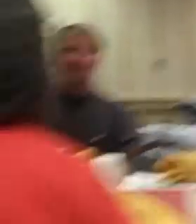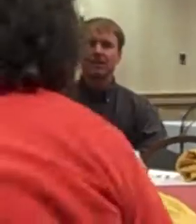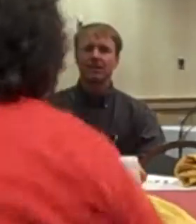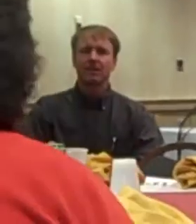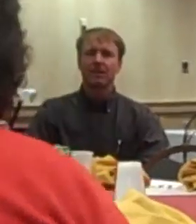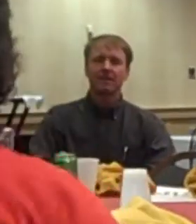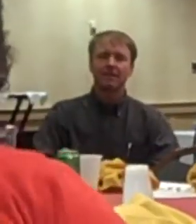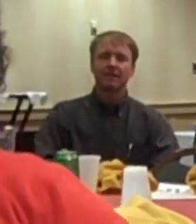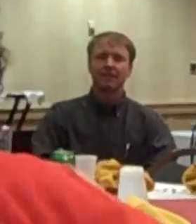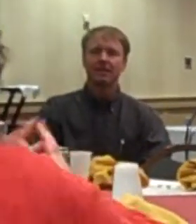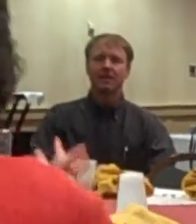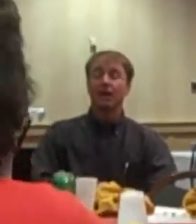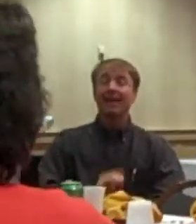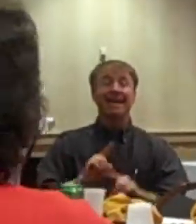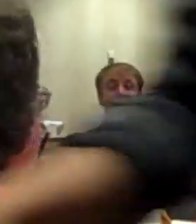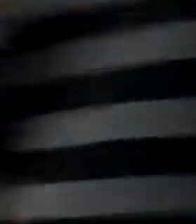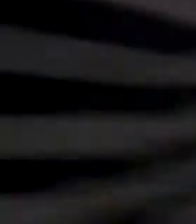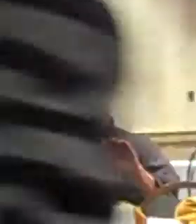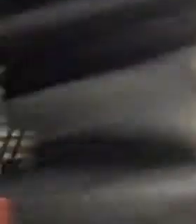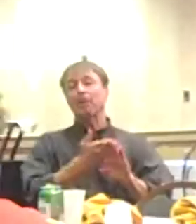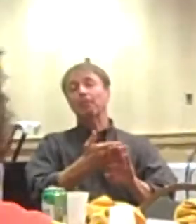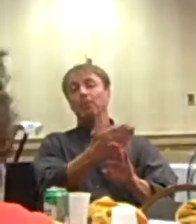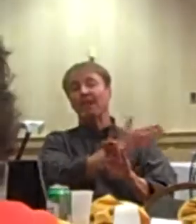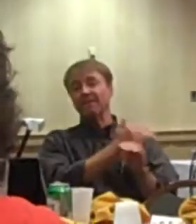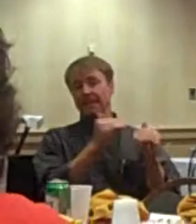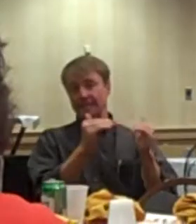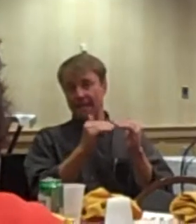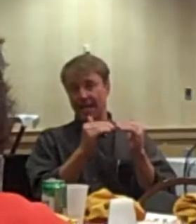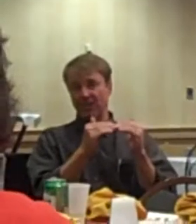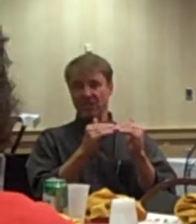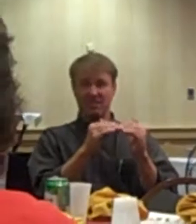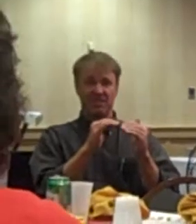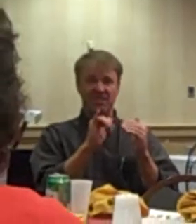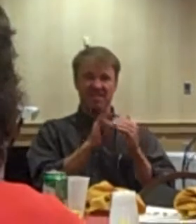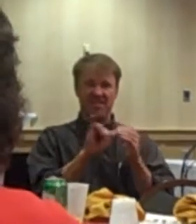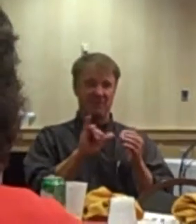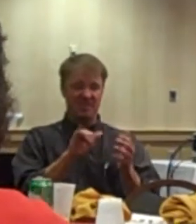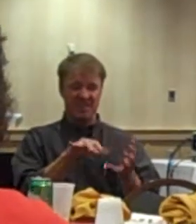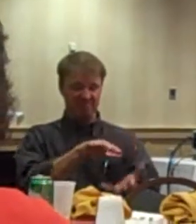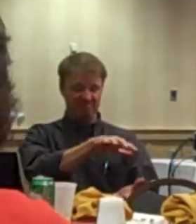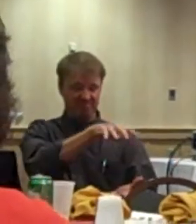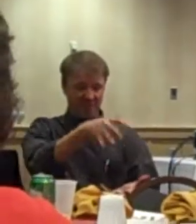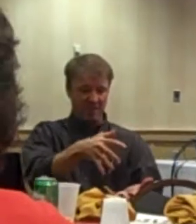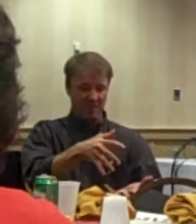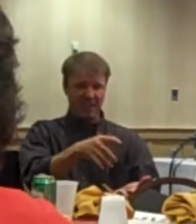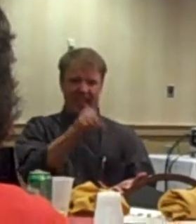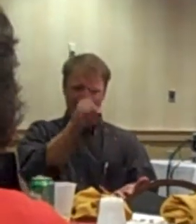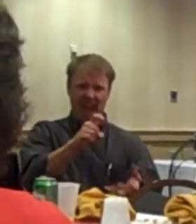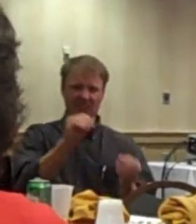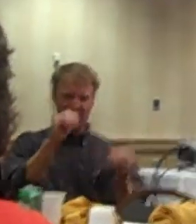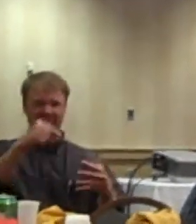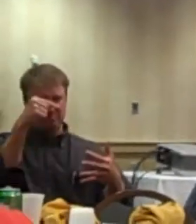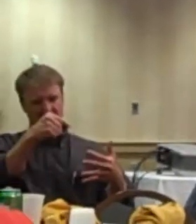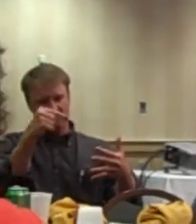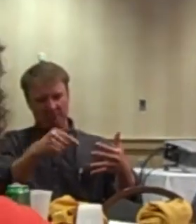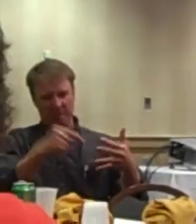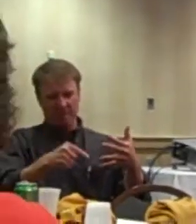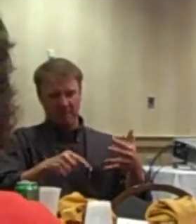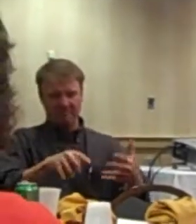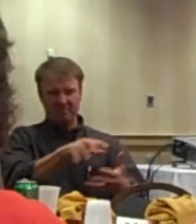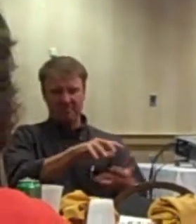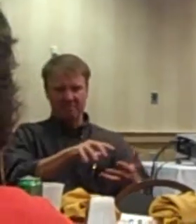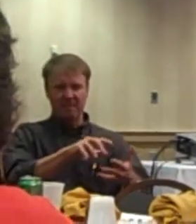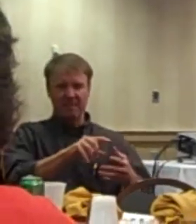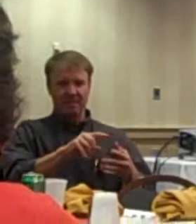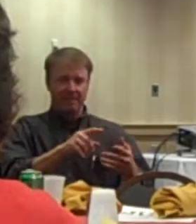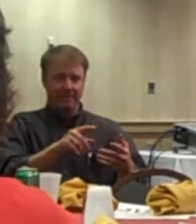unlike, I think, previous standards, which were kind of like a bucket of ball bearings, right? That you just kind of put them together into something